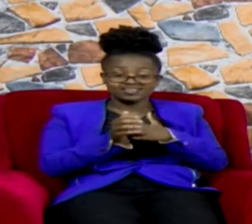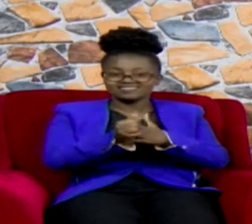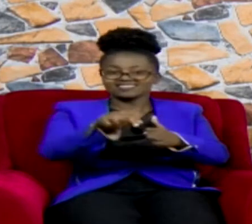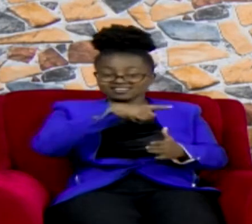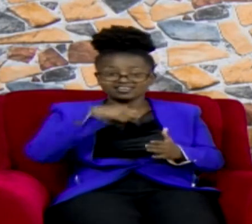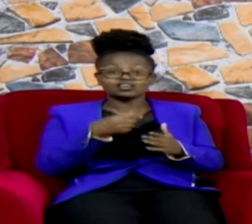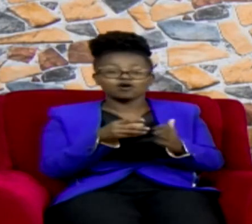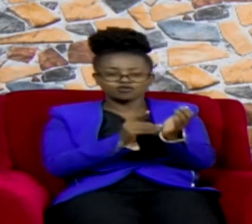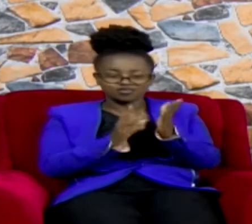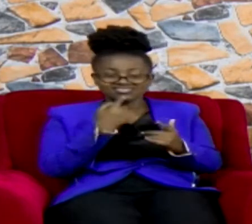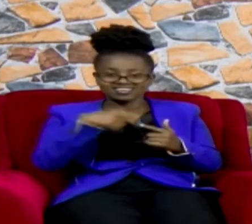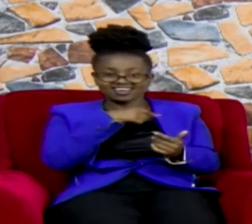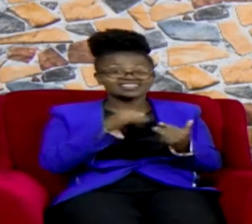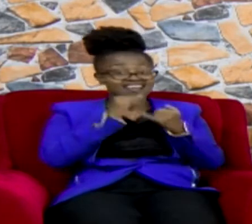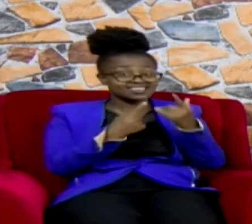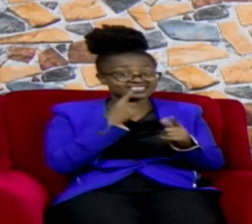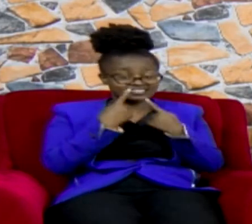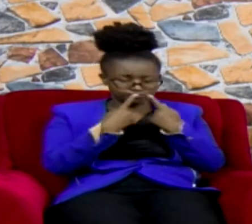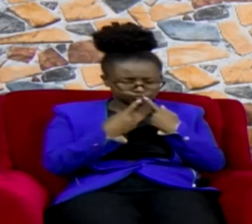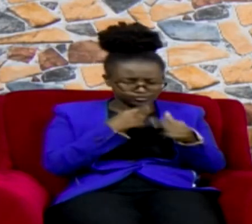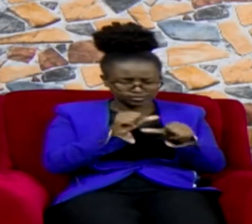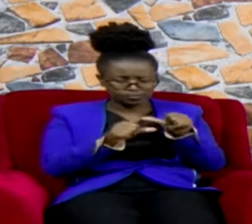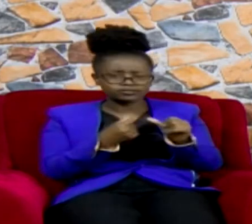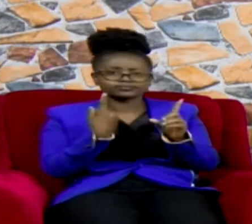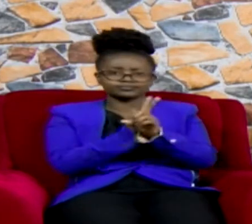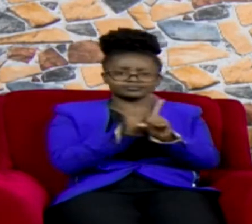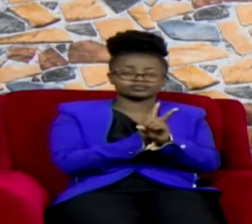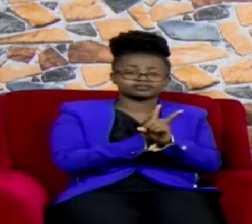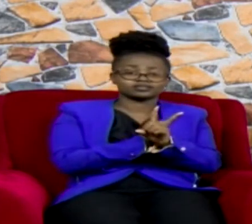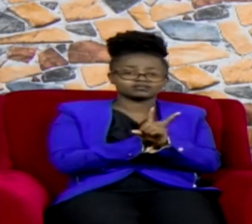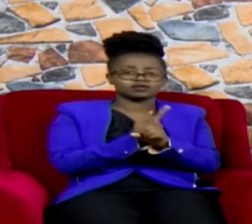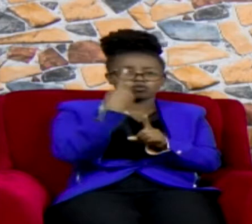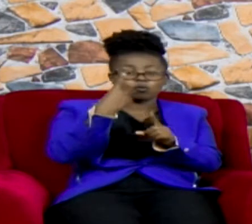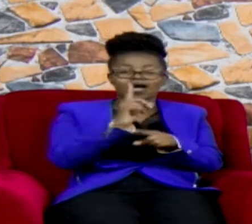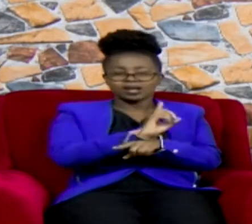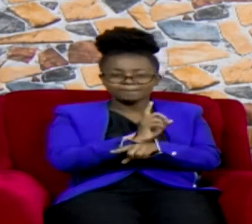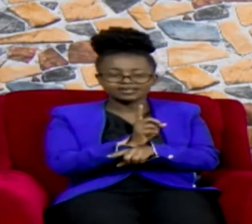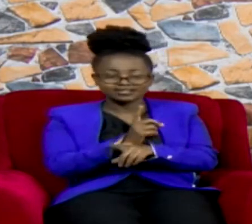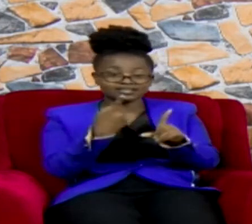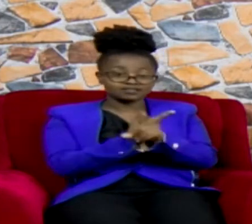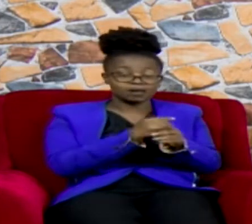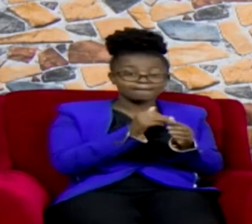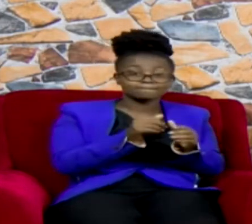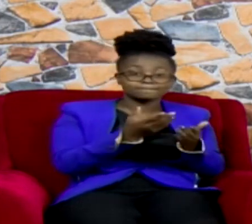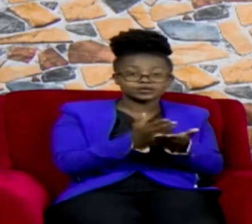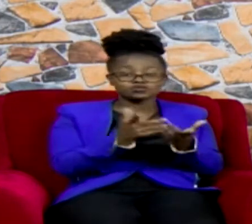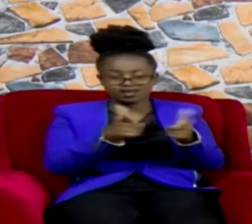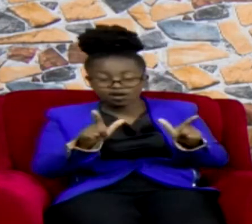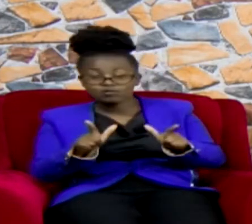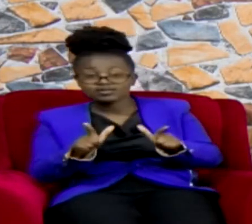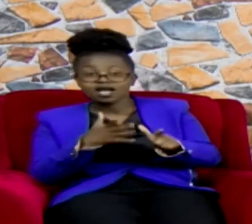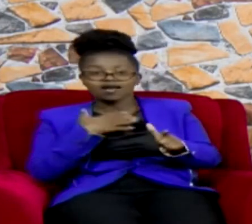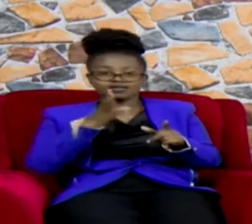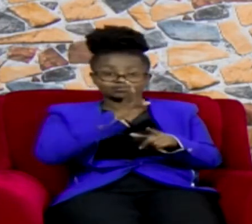So doctor, tell us, last time we spoke about the difference between, just take us back for 1 minute, yeah? Yes. The difference between speech and language,